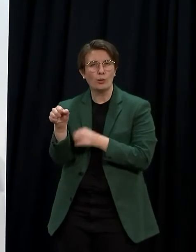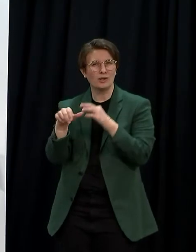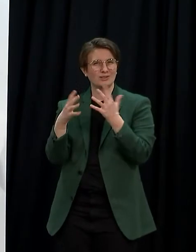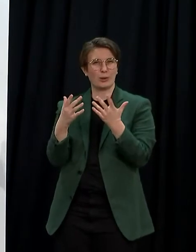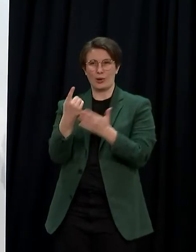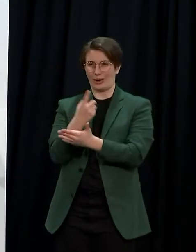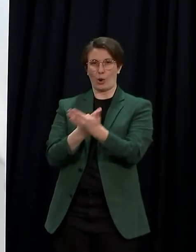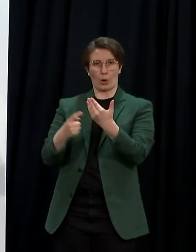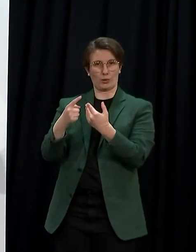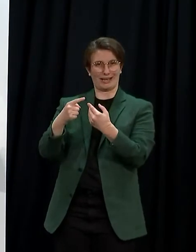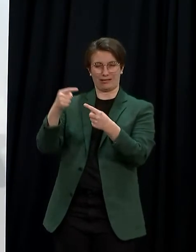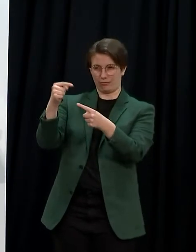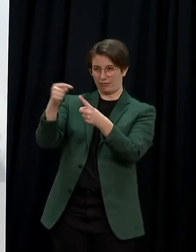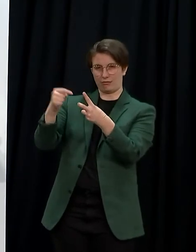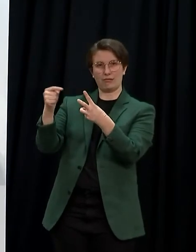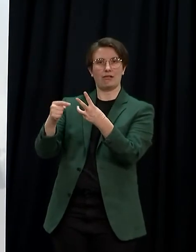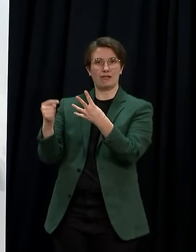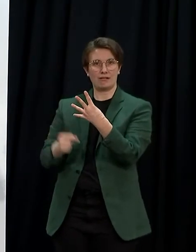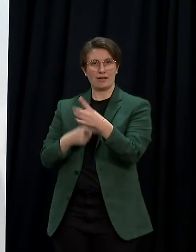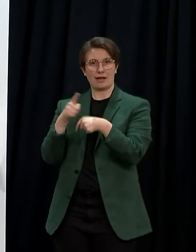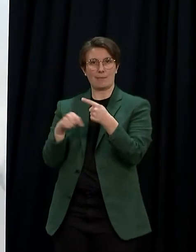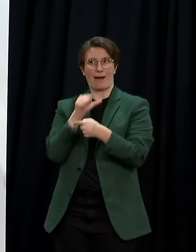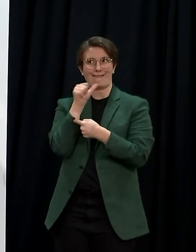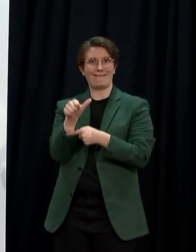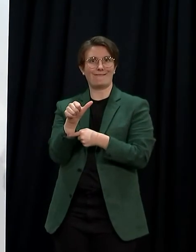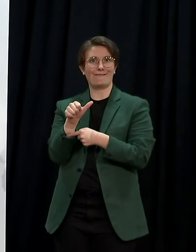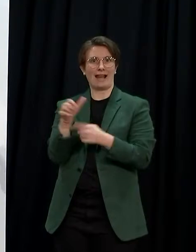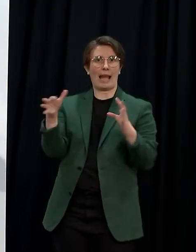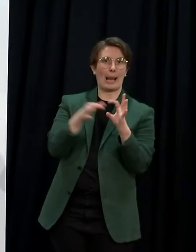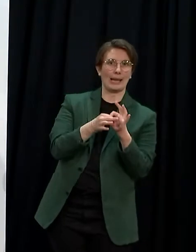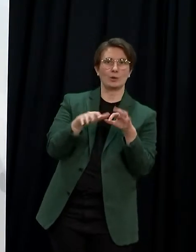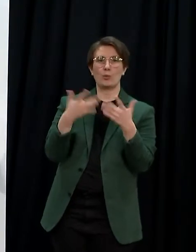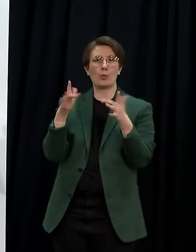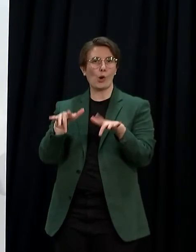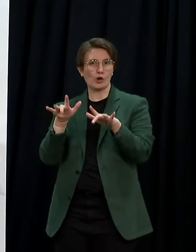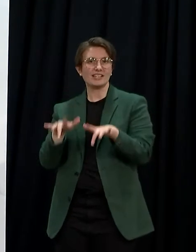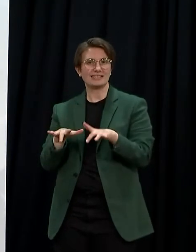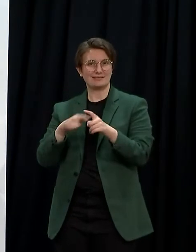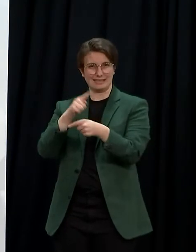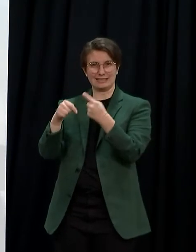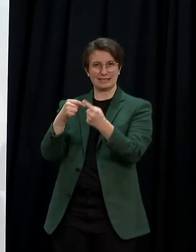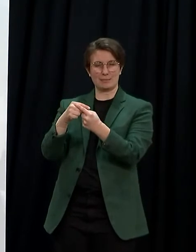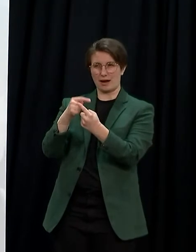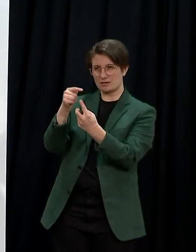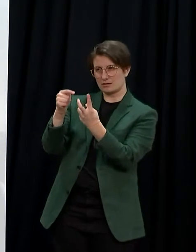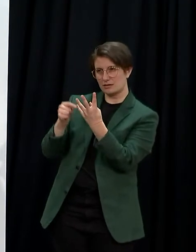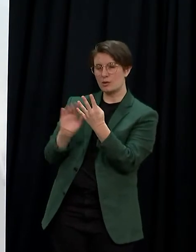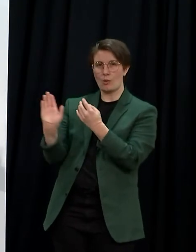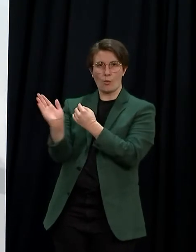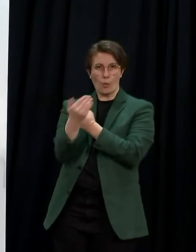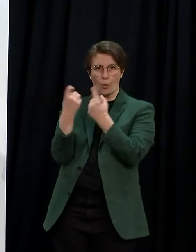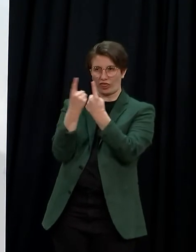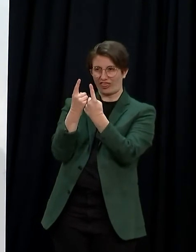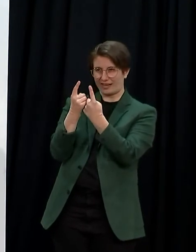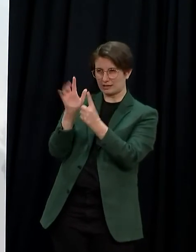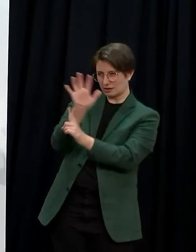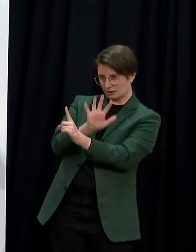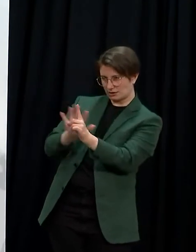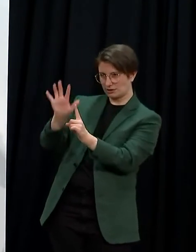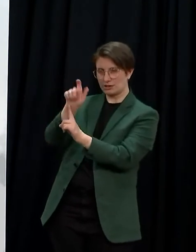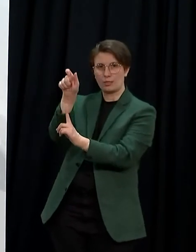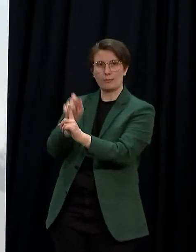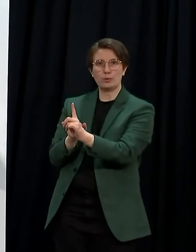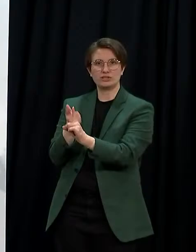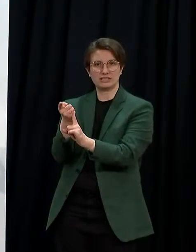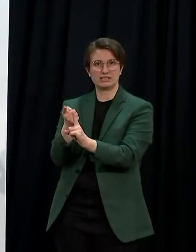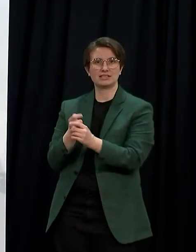essential worker, what level of PPE was involved with their job? Are we easily able to contain those who they had contact with? All of those questions, and